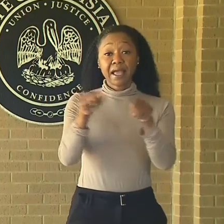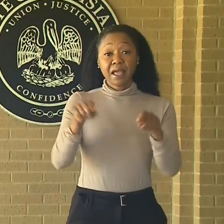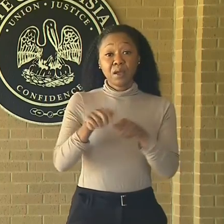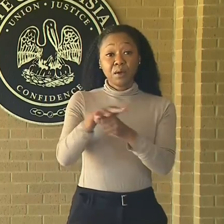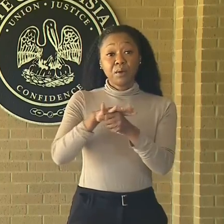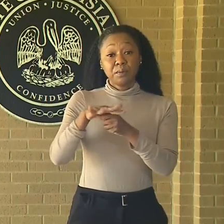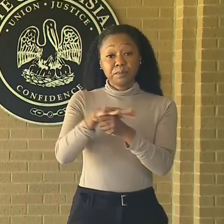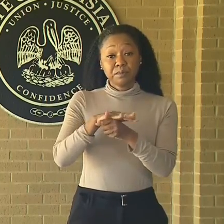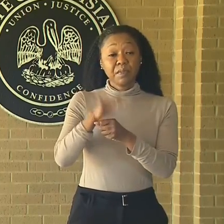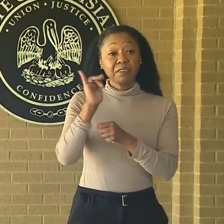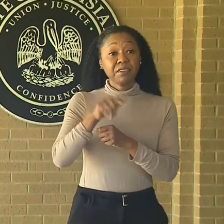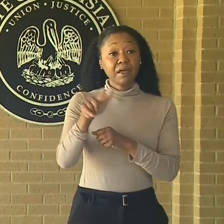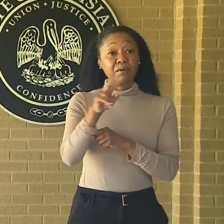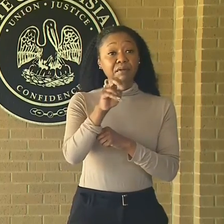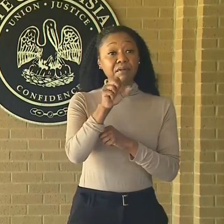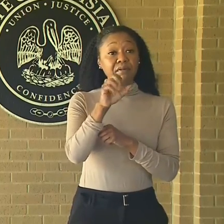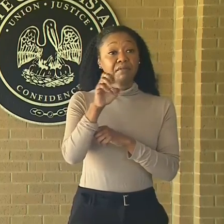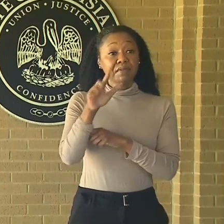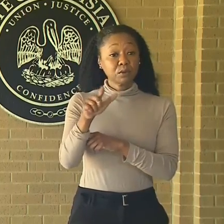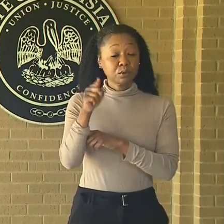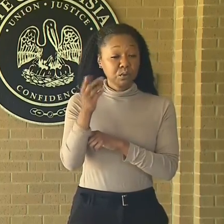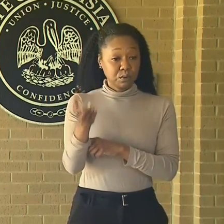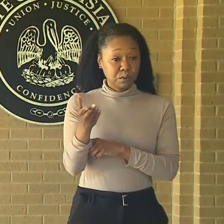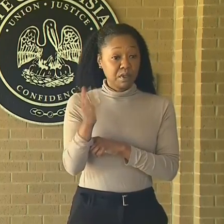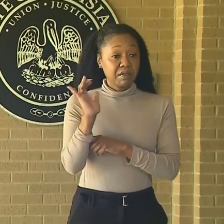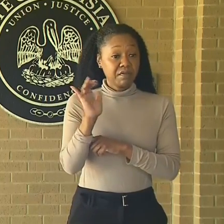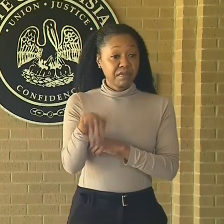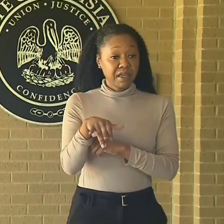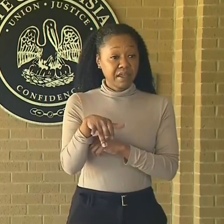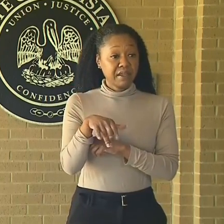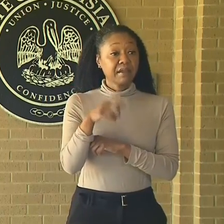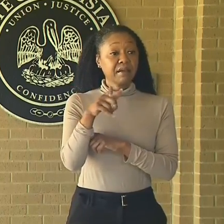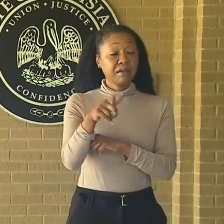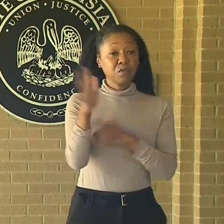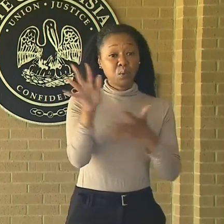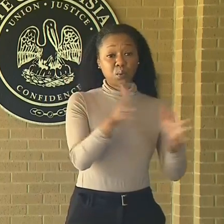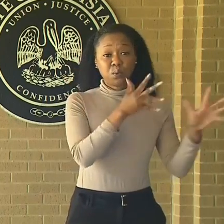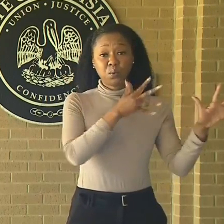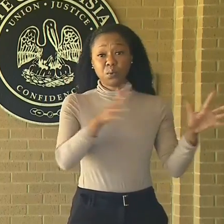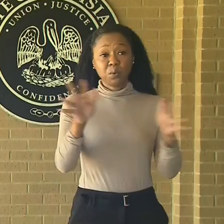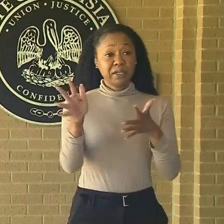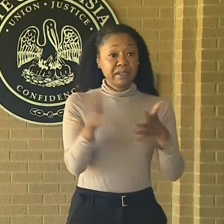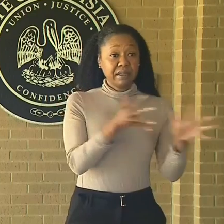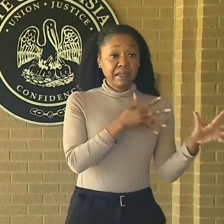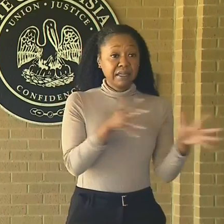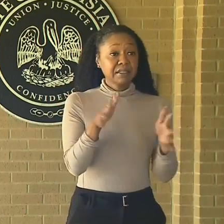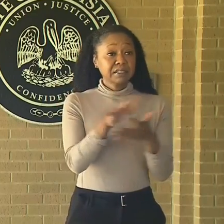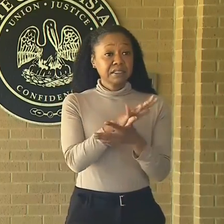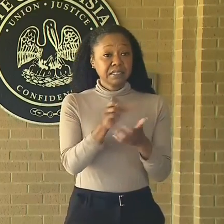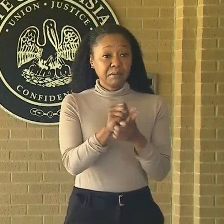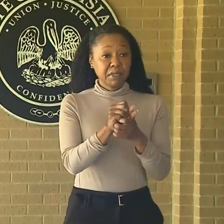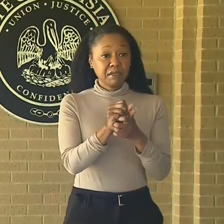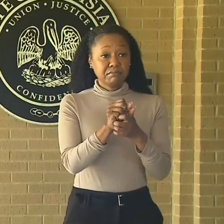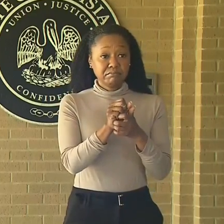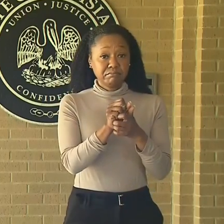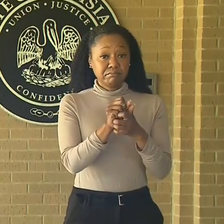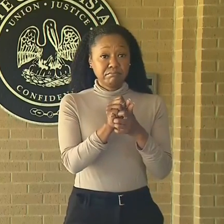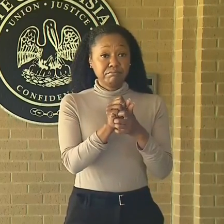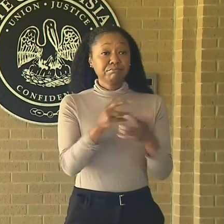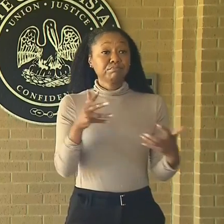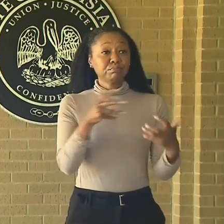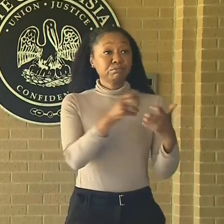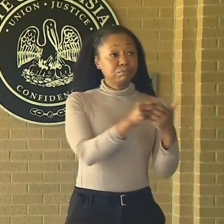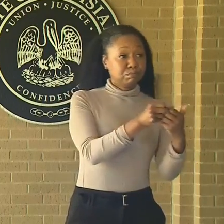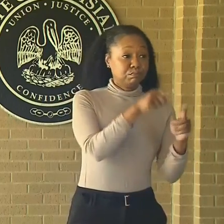were vessels that were dislodged by the wind and actually collided with the